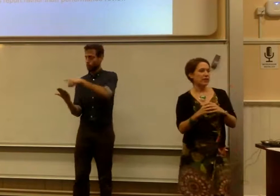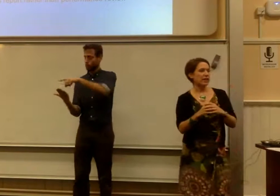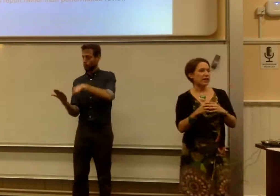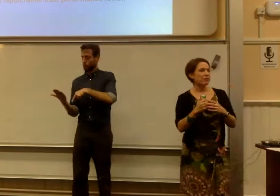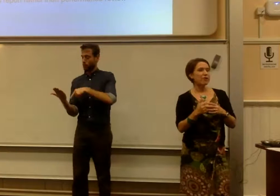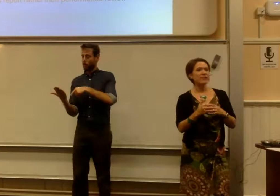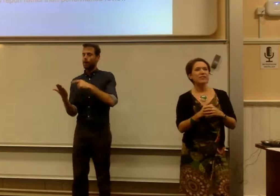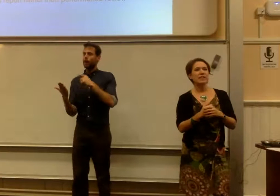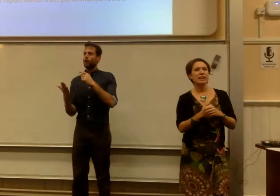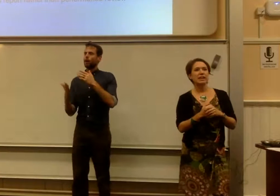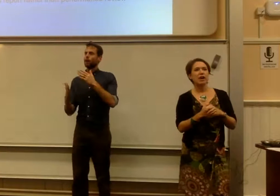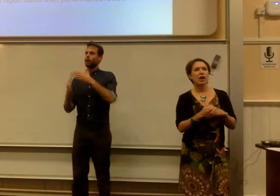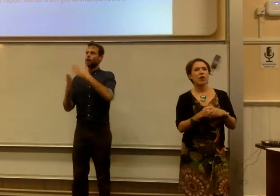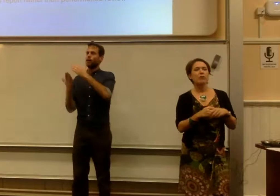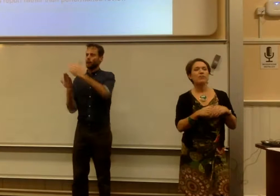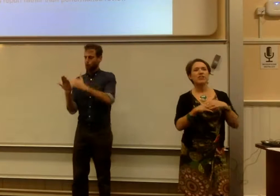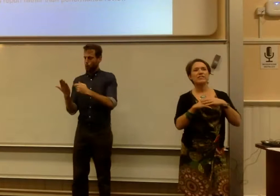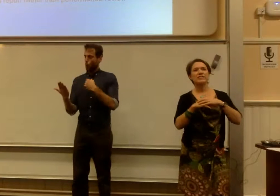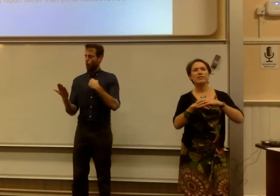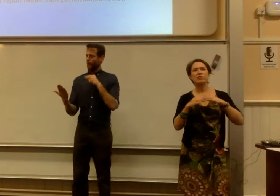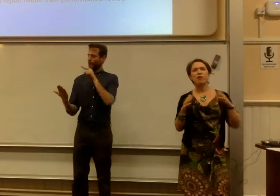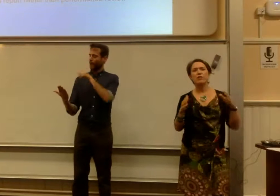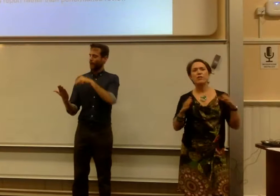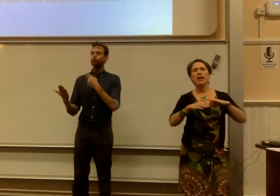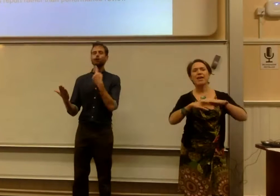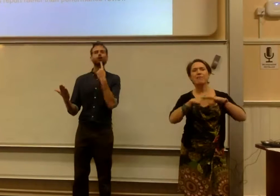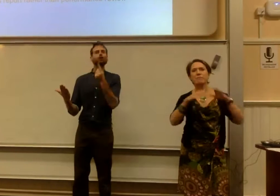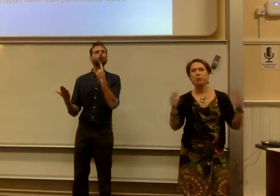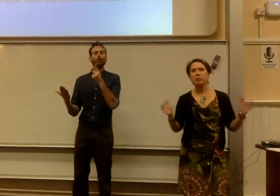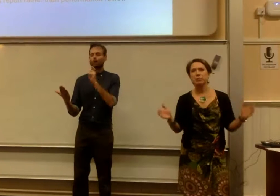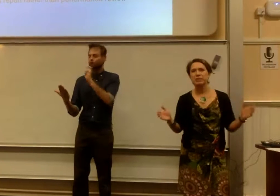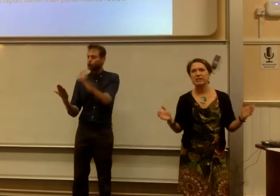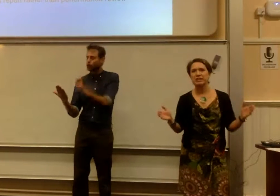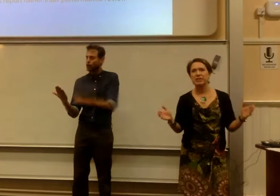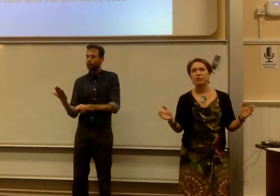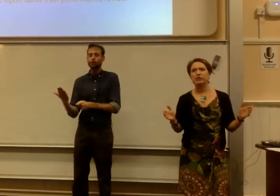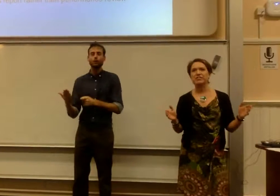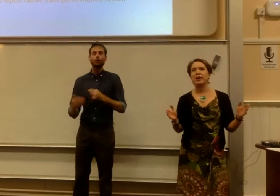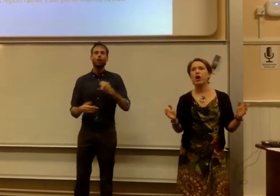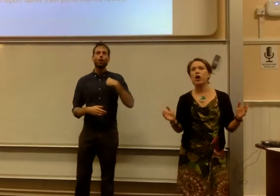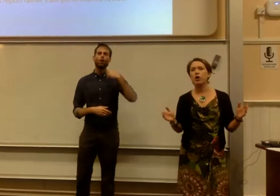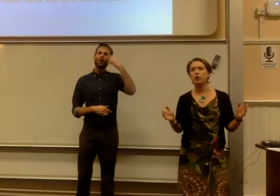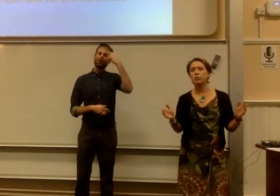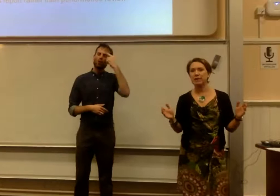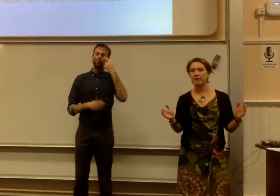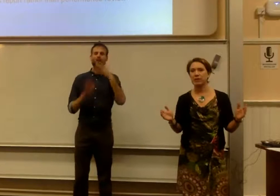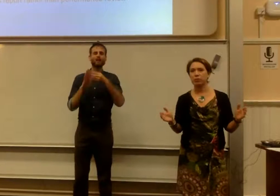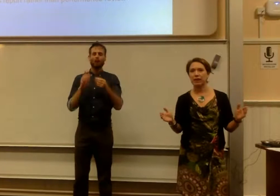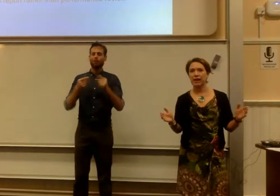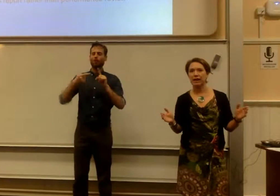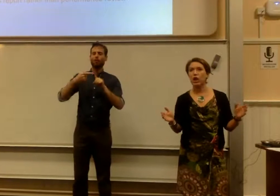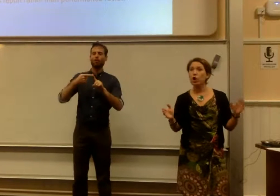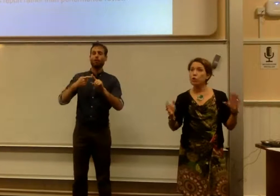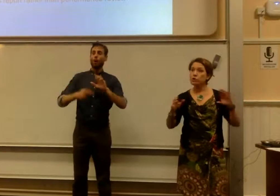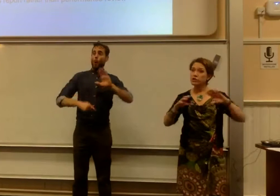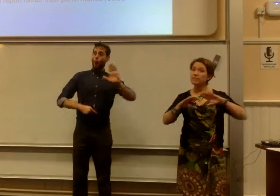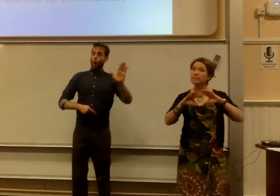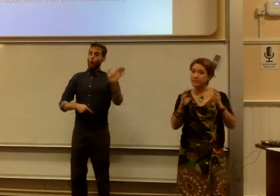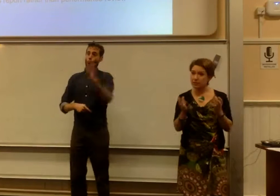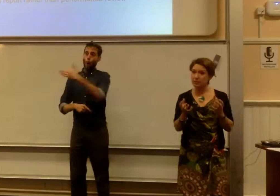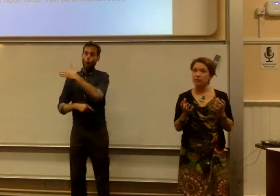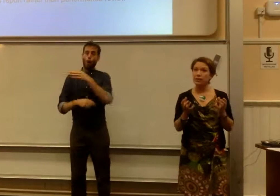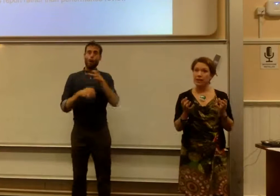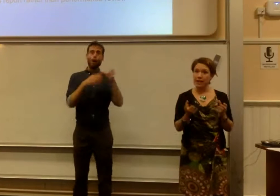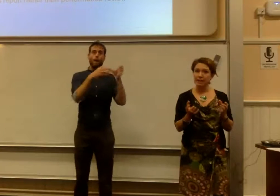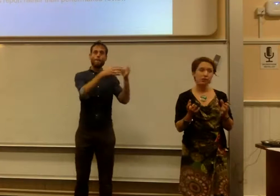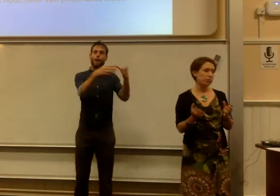main ones, really. Firstly, we suggested that rather than every public body producing their own BSL plan, we should